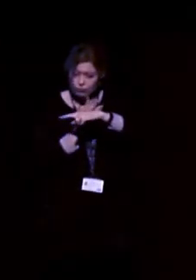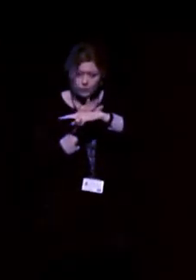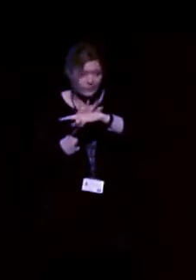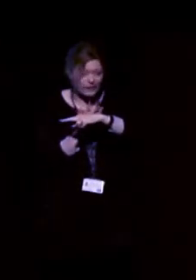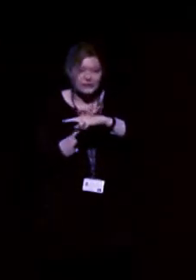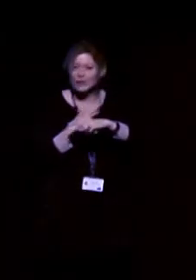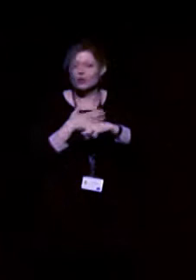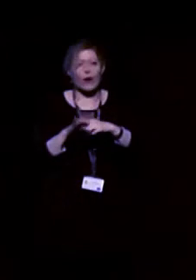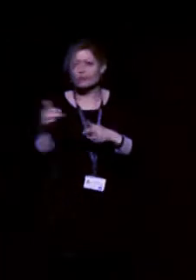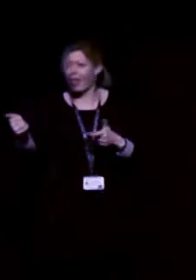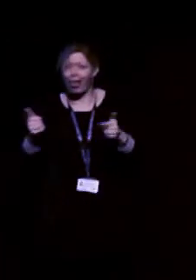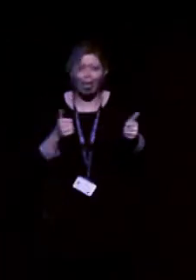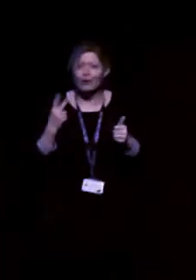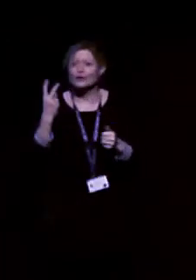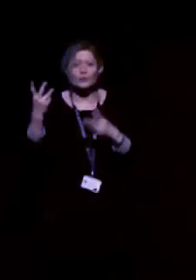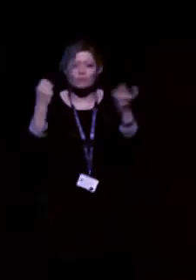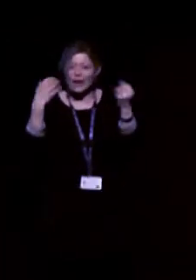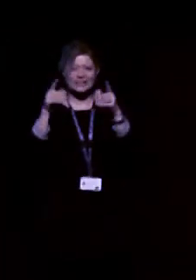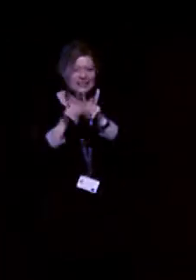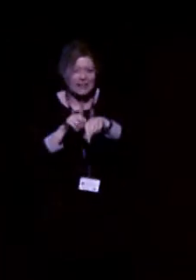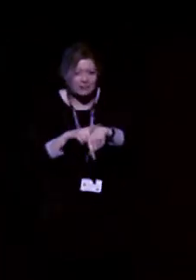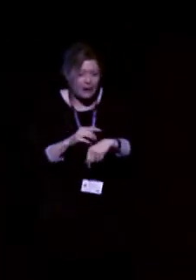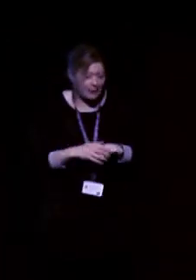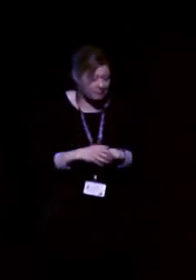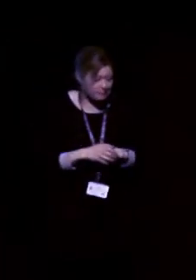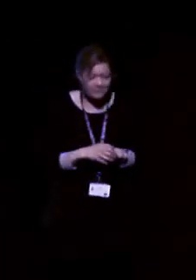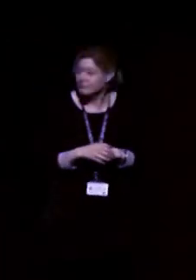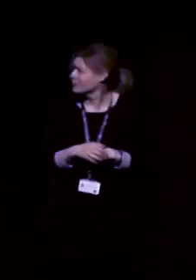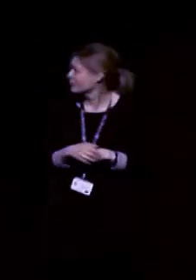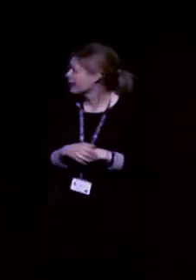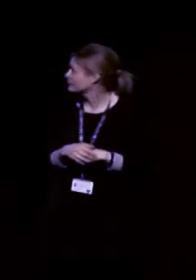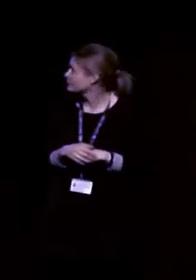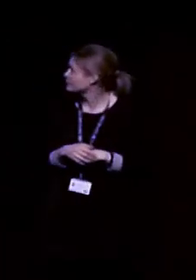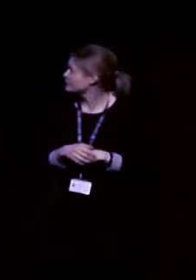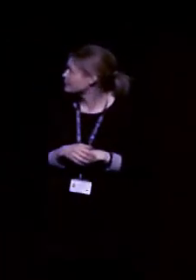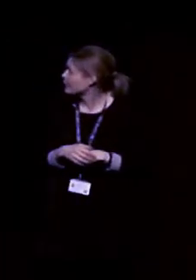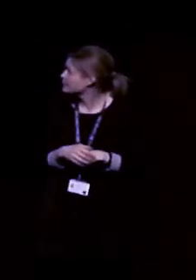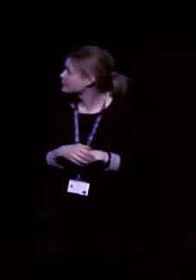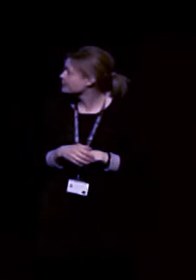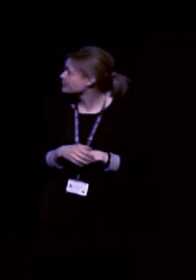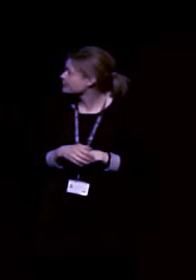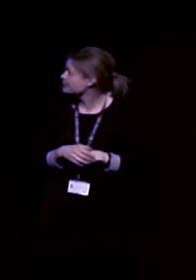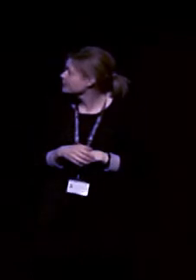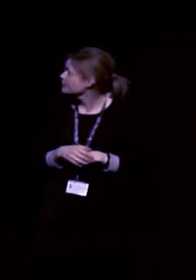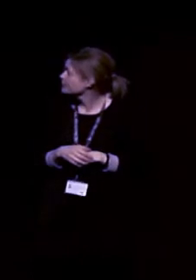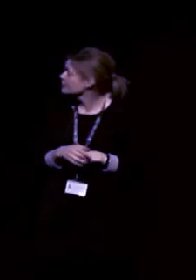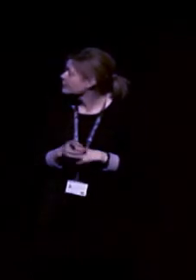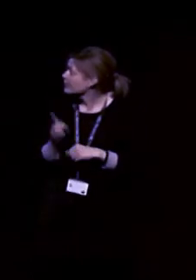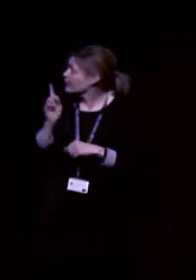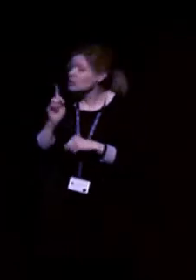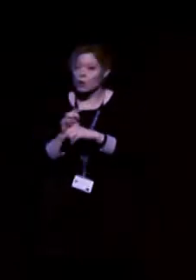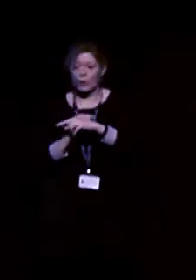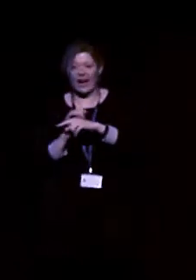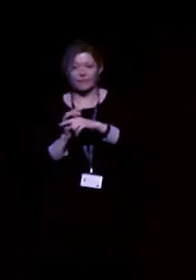Sorry, I'm trying to run two slide projectors at once. So, sitting on the basilar membrane are the outer hair